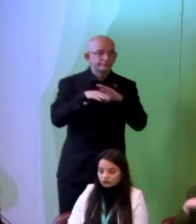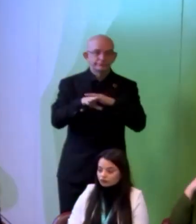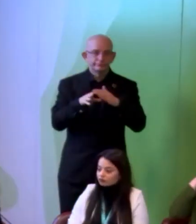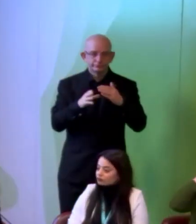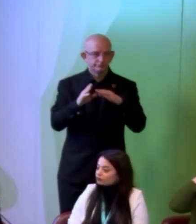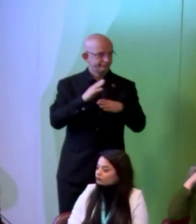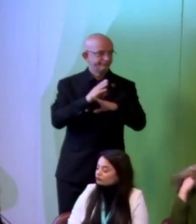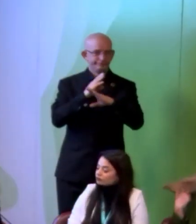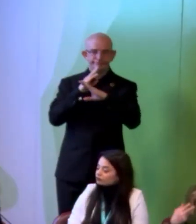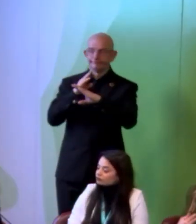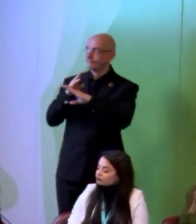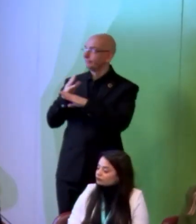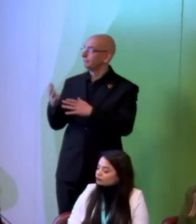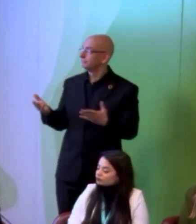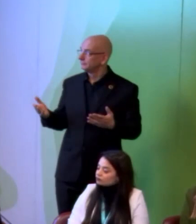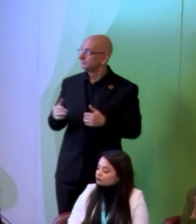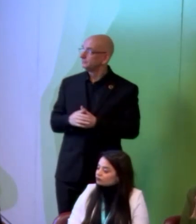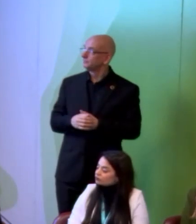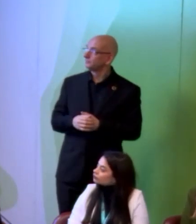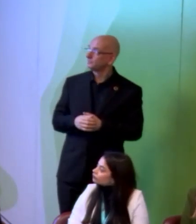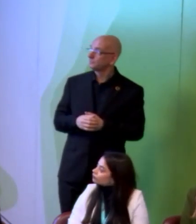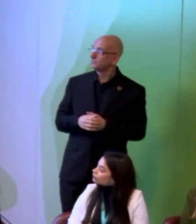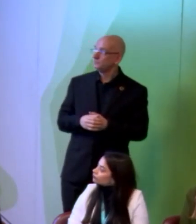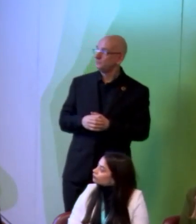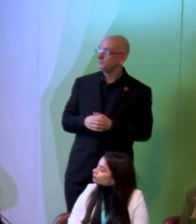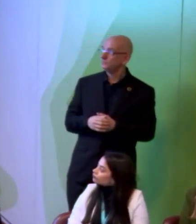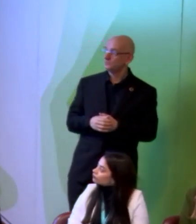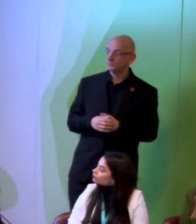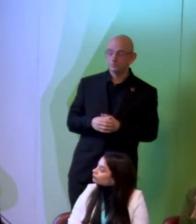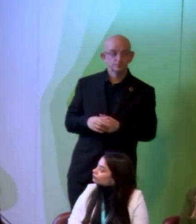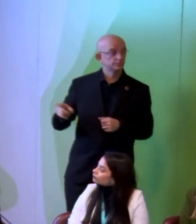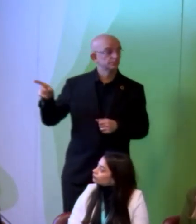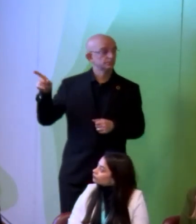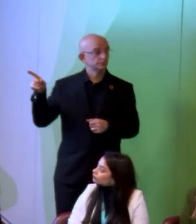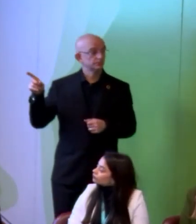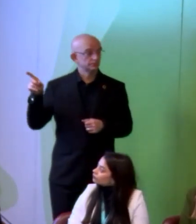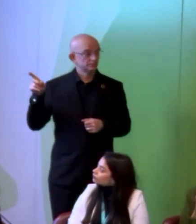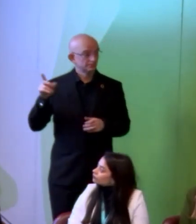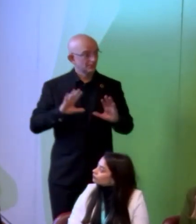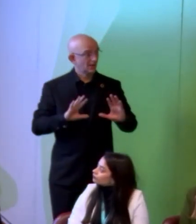So there's no fatality in life, I don't believe so. So